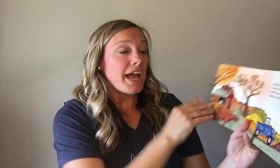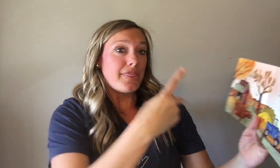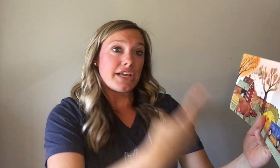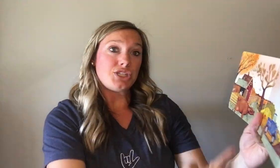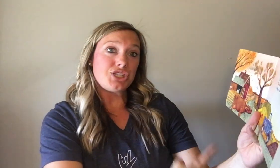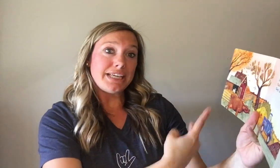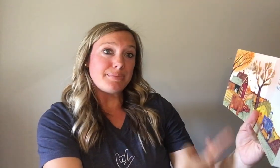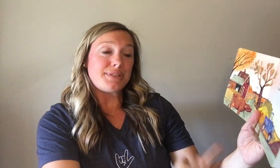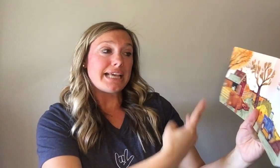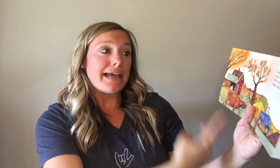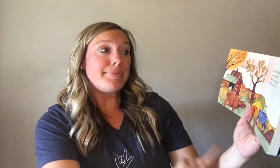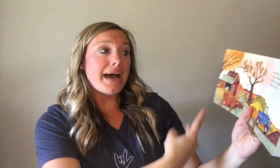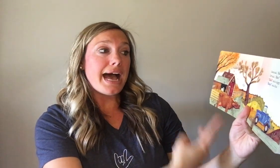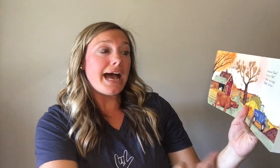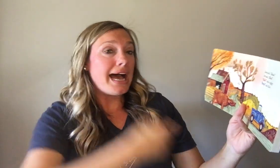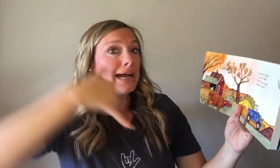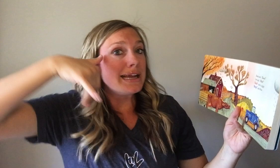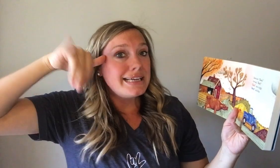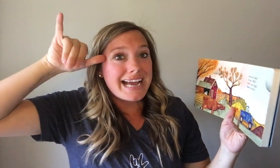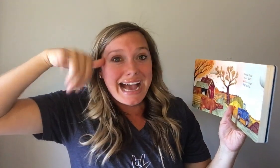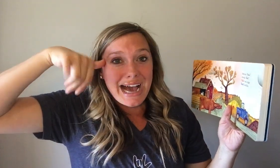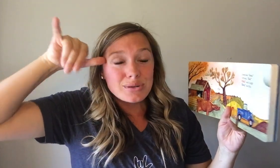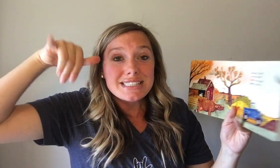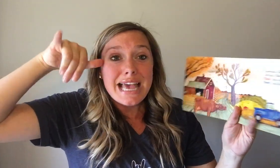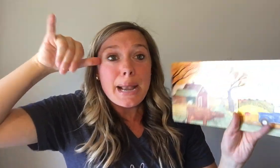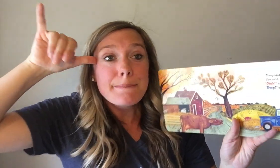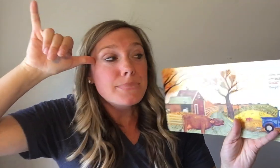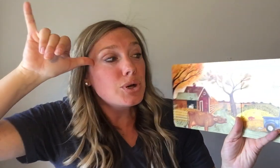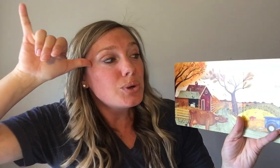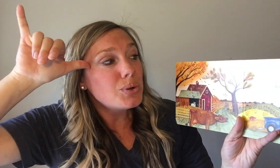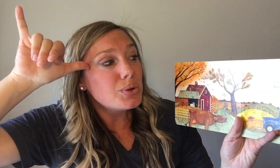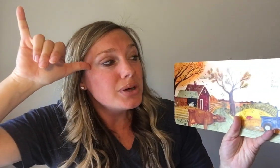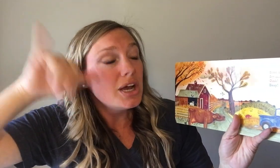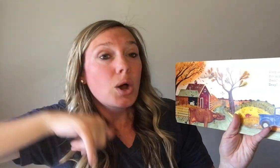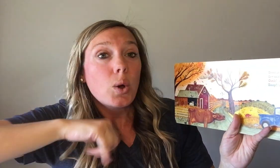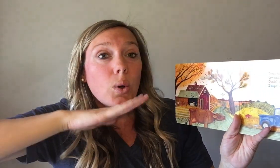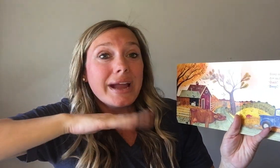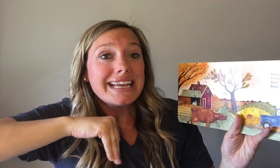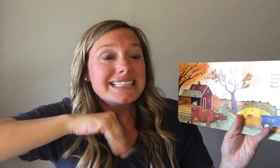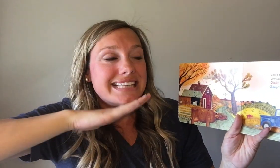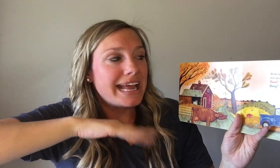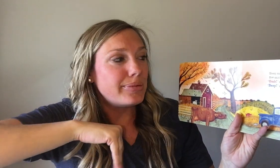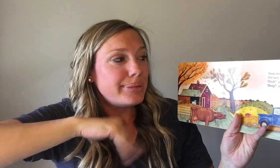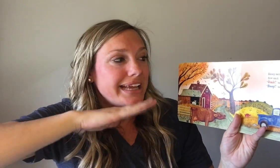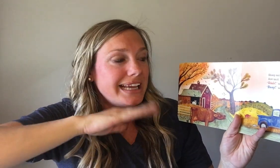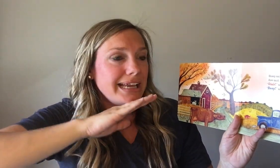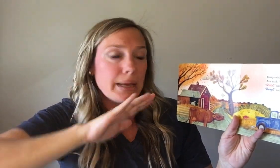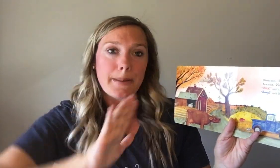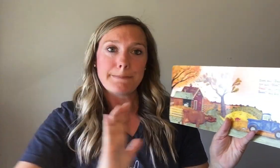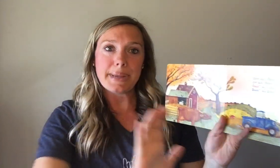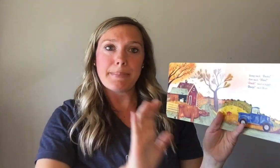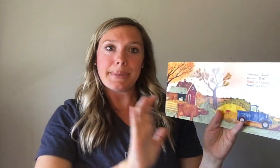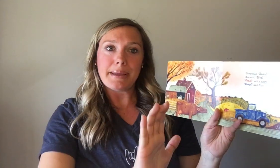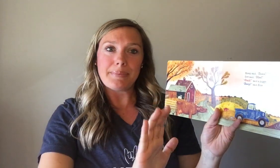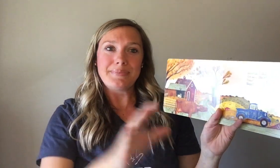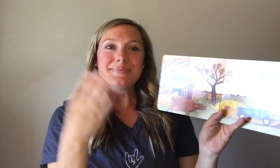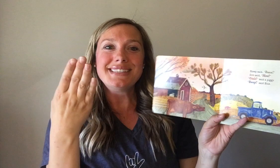The sheep said baa, cow said moo, oink said piggy, beep beep